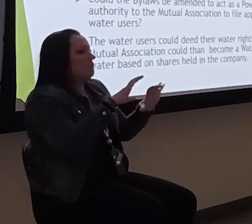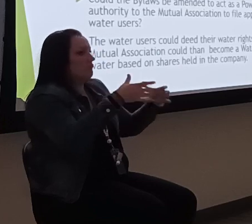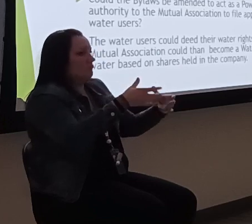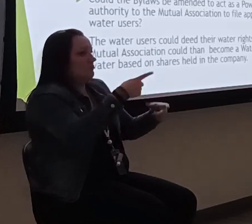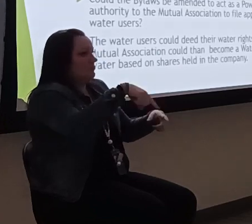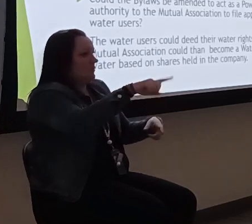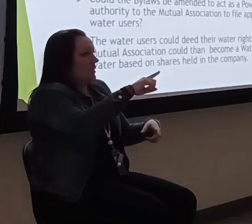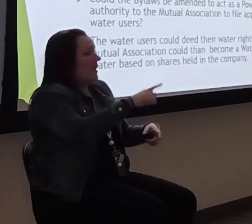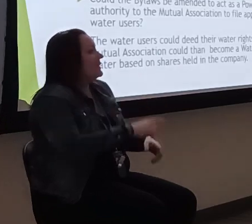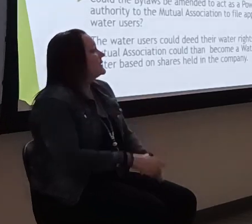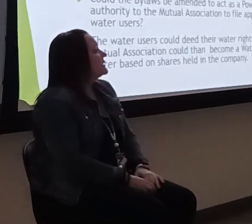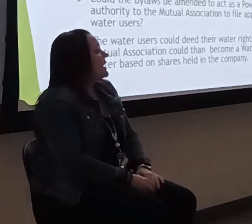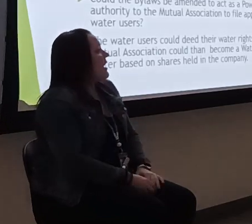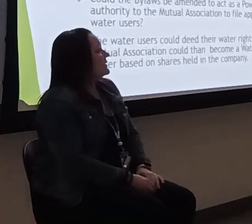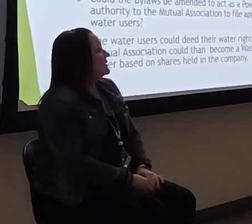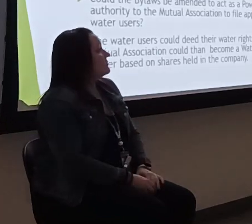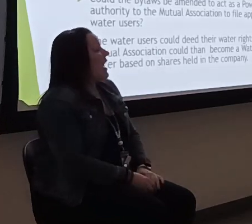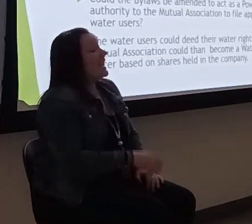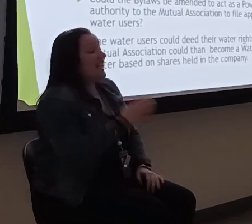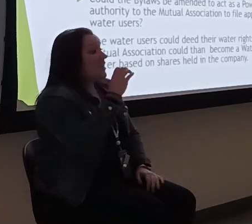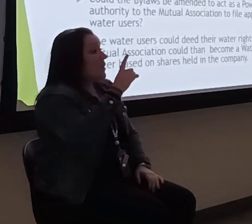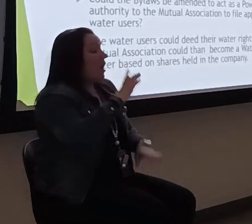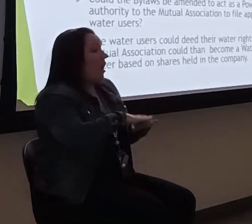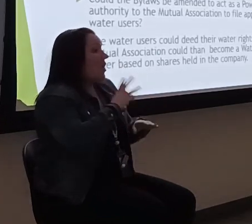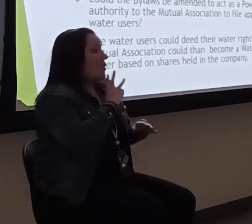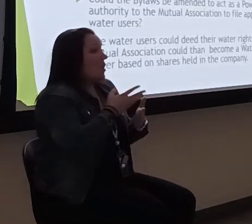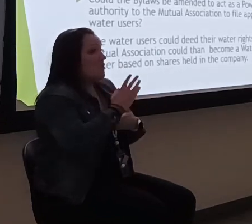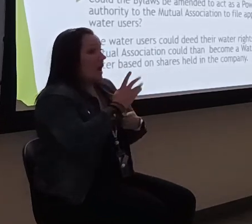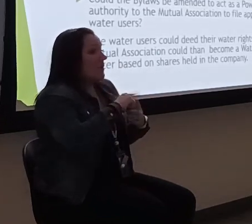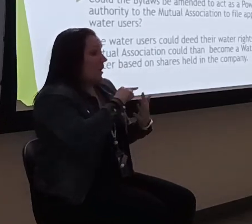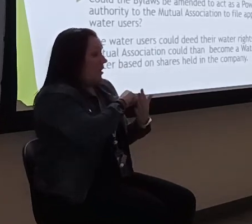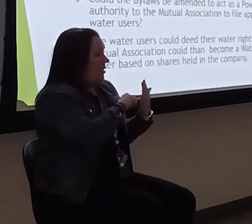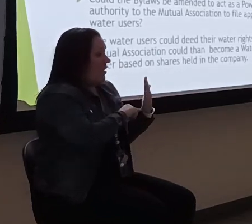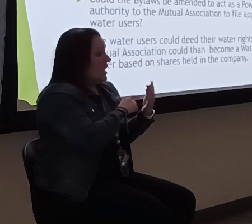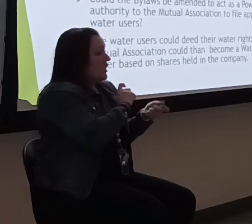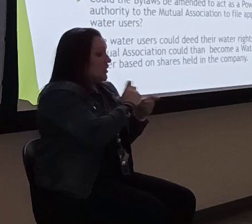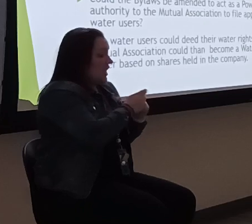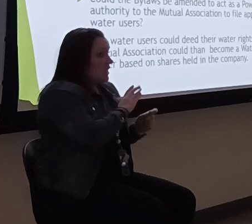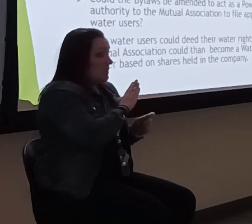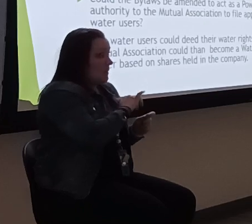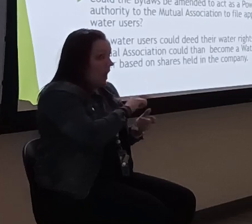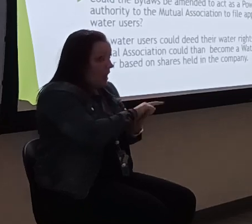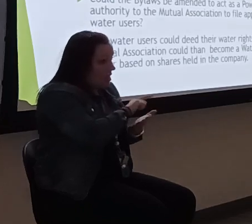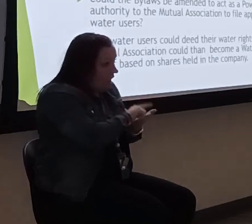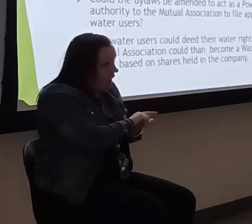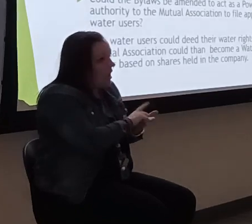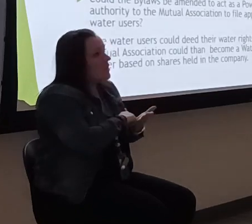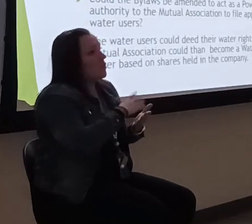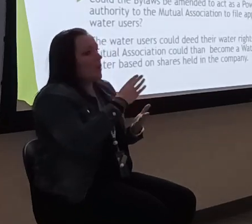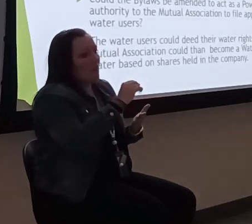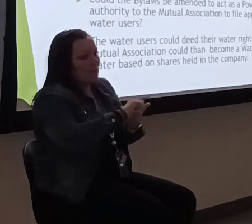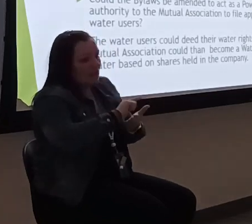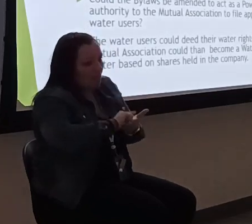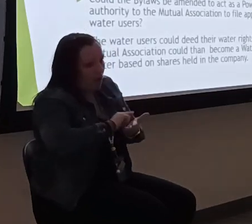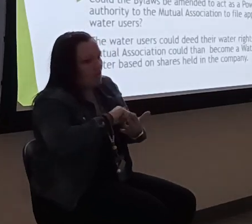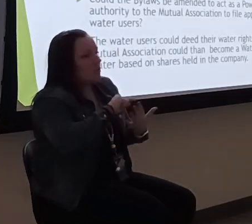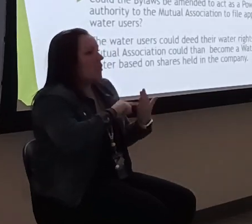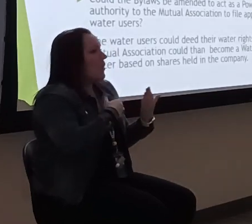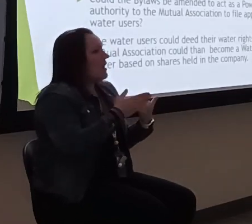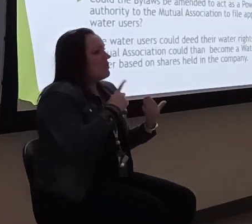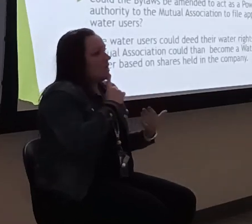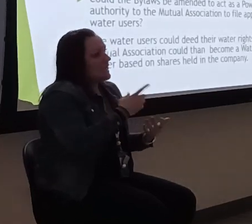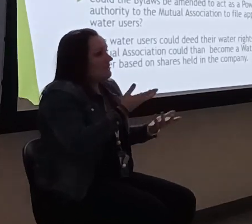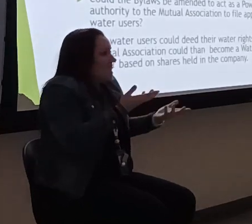It's not me. I can educate you on the water right, but I don't know about corporate laws or company laws or any of that